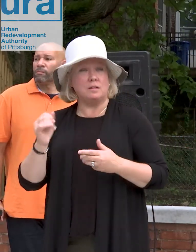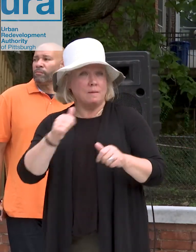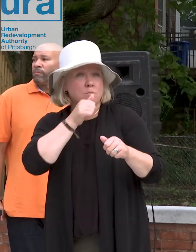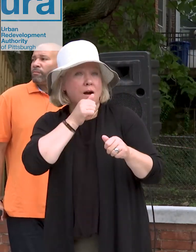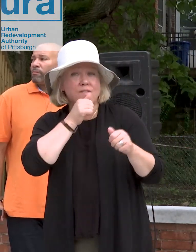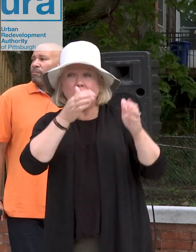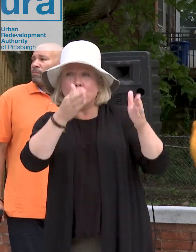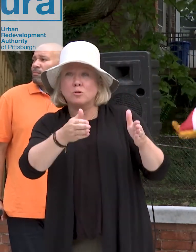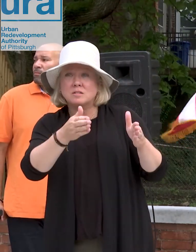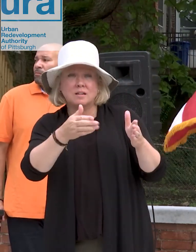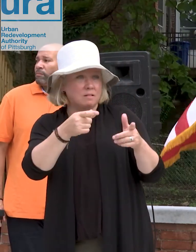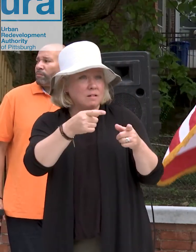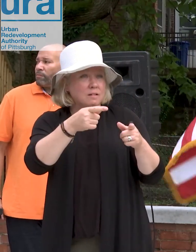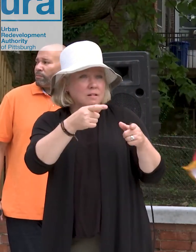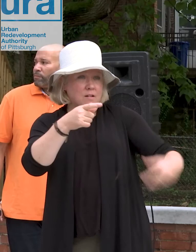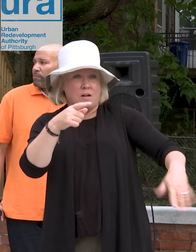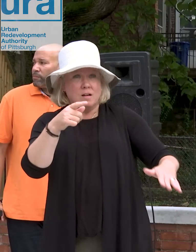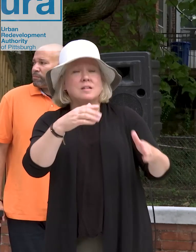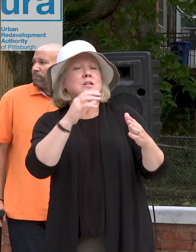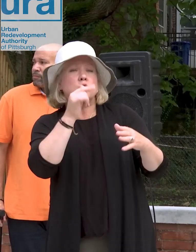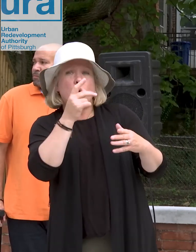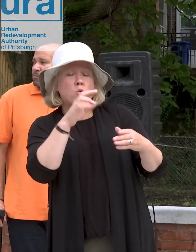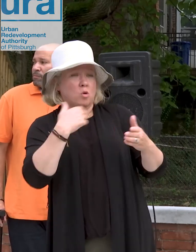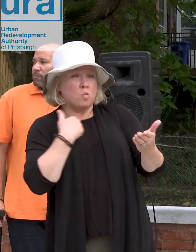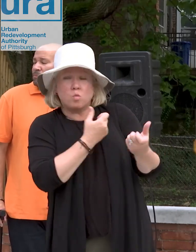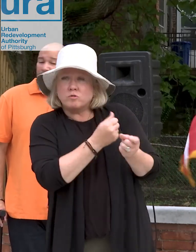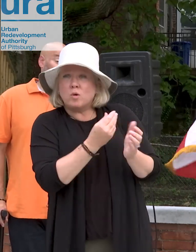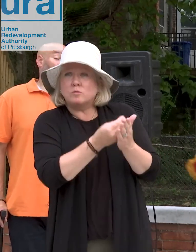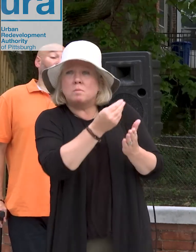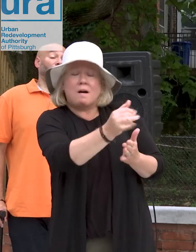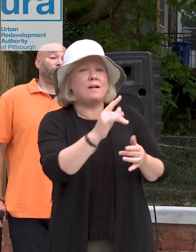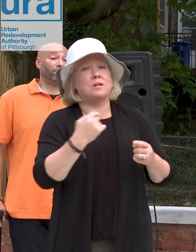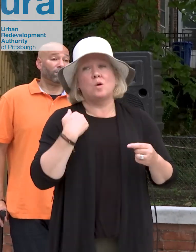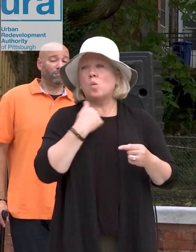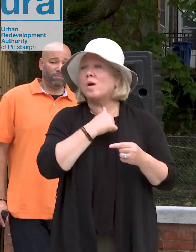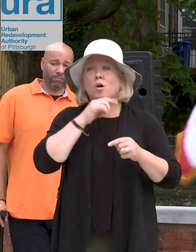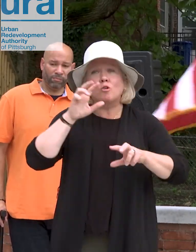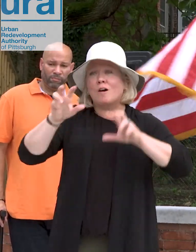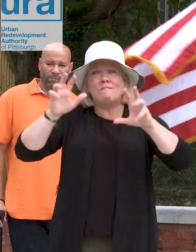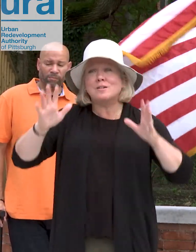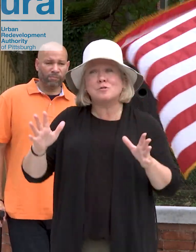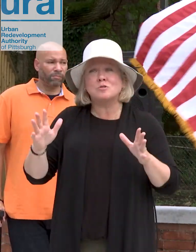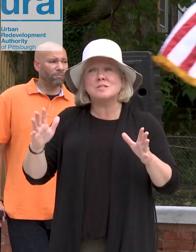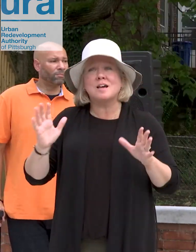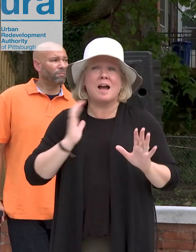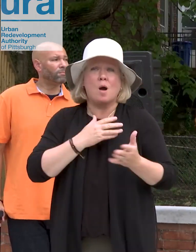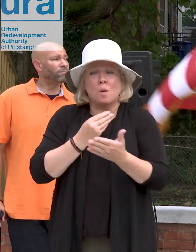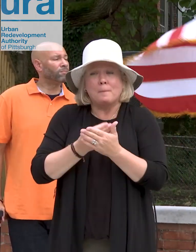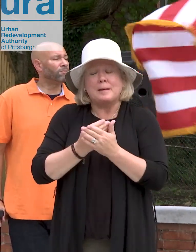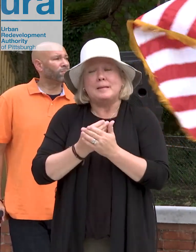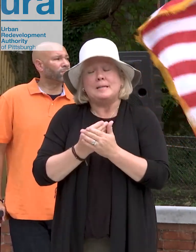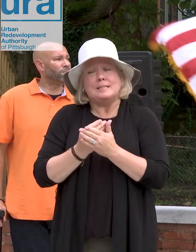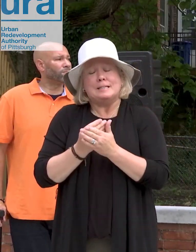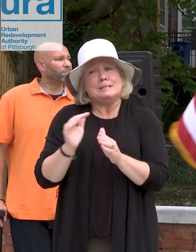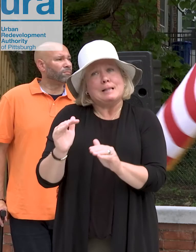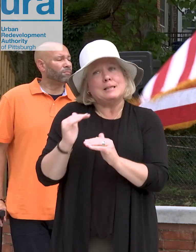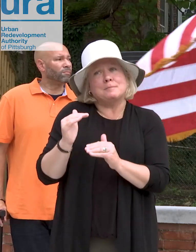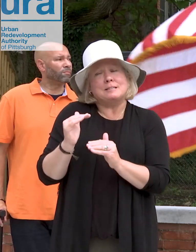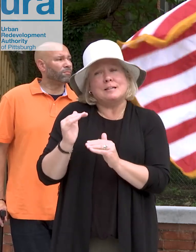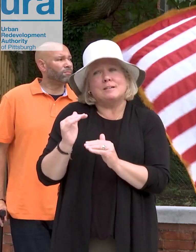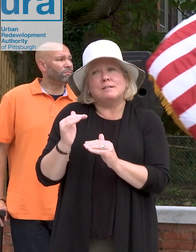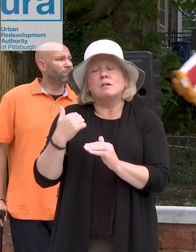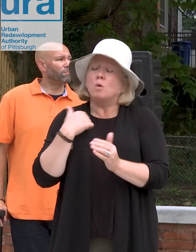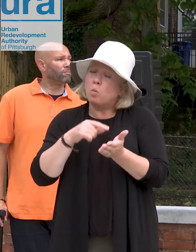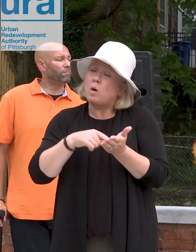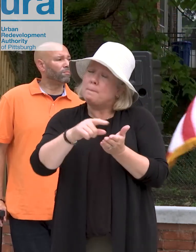owns, we try to buy it. We are not investors, so we don't have a lot of money to spend. We pay a fair price, but we don't